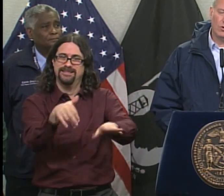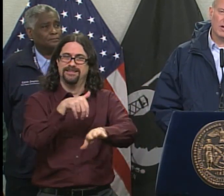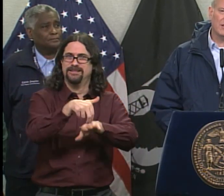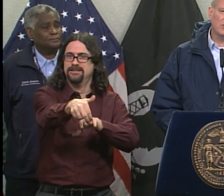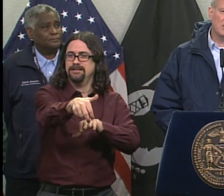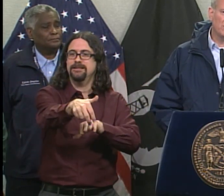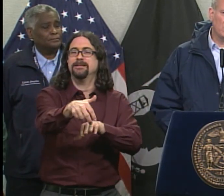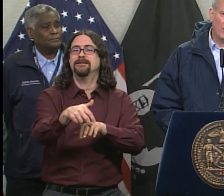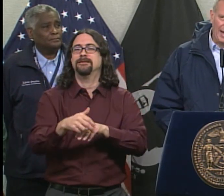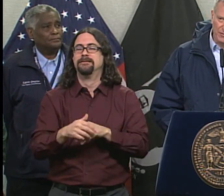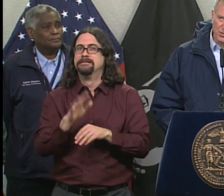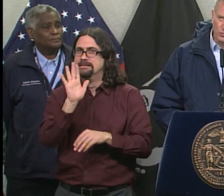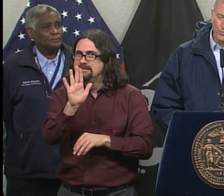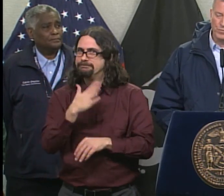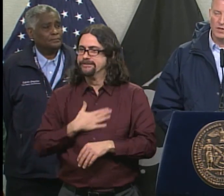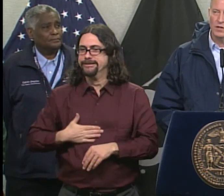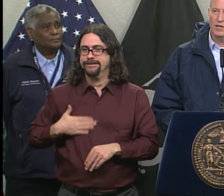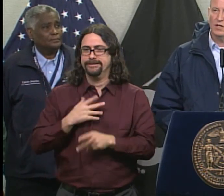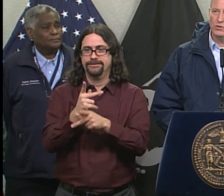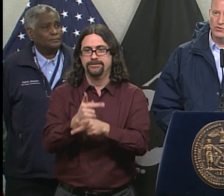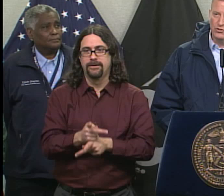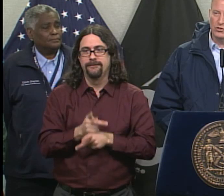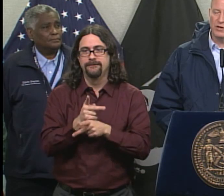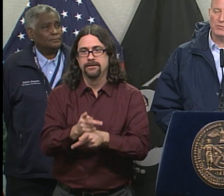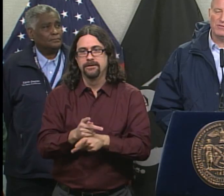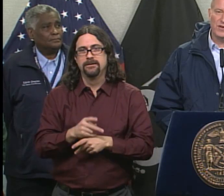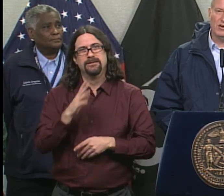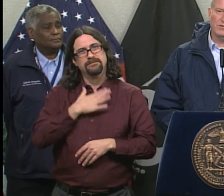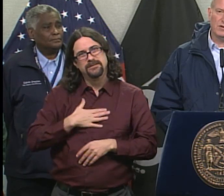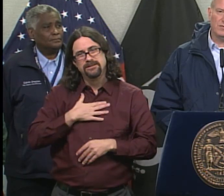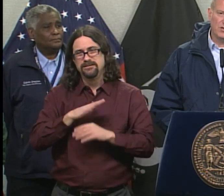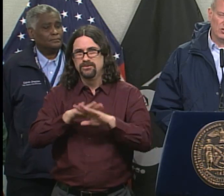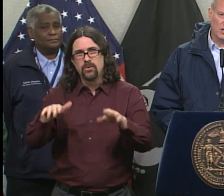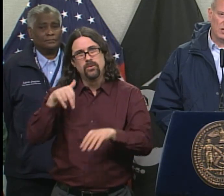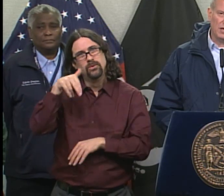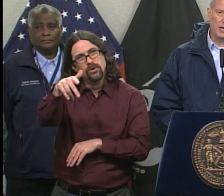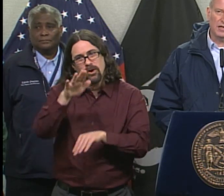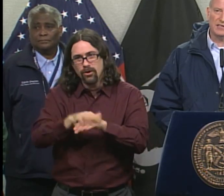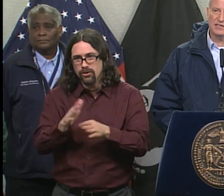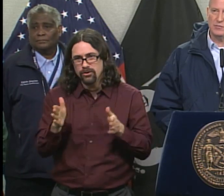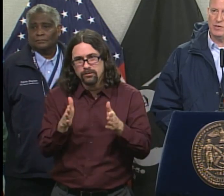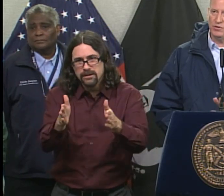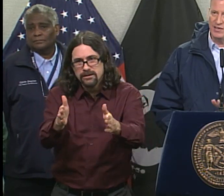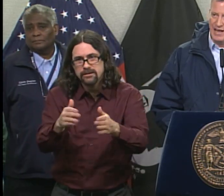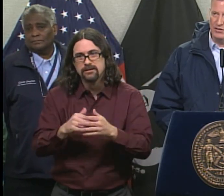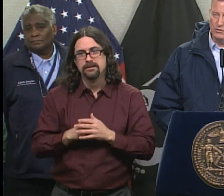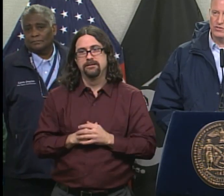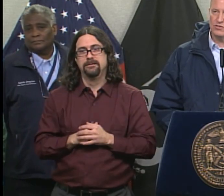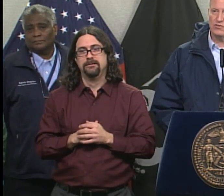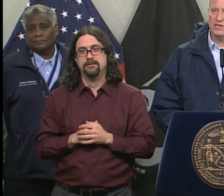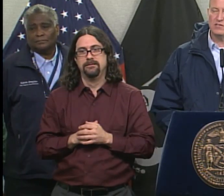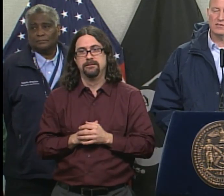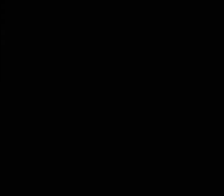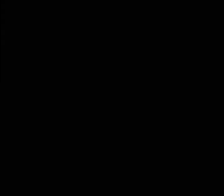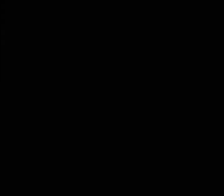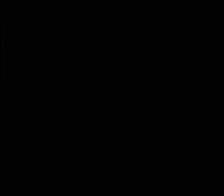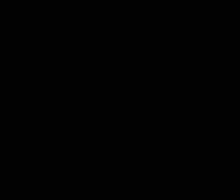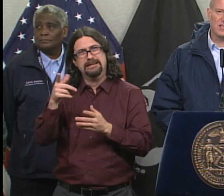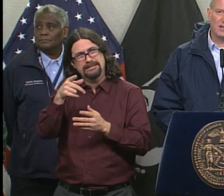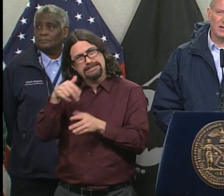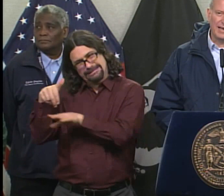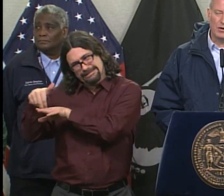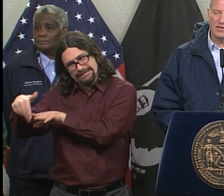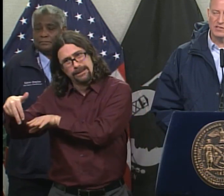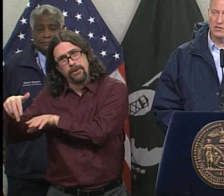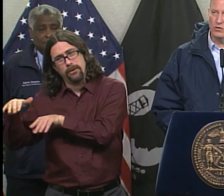Don't walk in the streets if you don't have to. If you do, you have to be very, very vigilant. And I'd like to see people not use the streets as much as